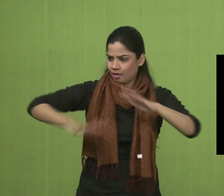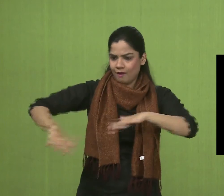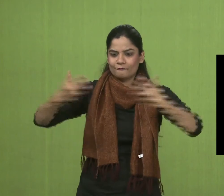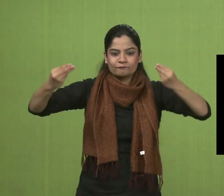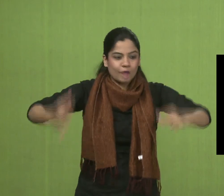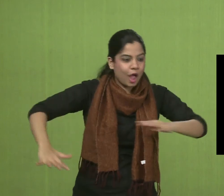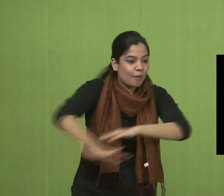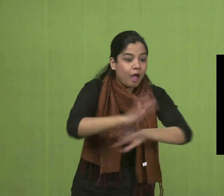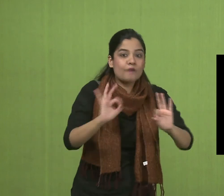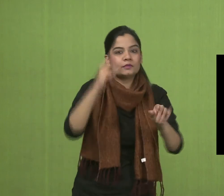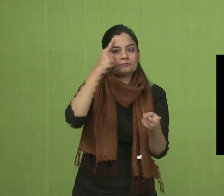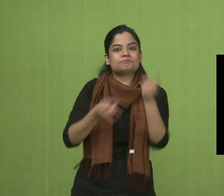space.